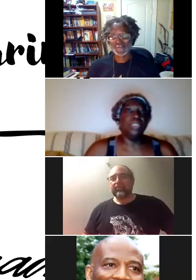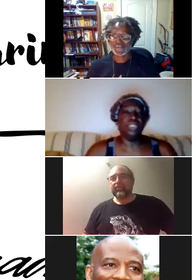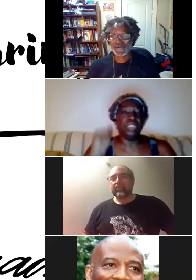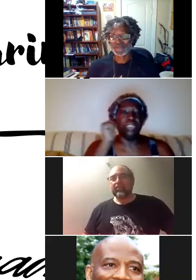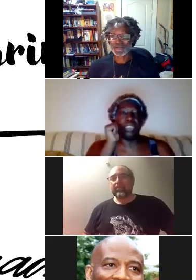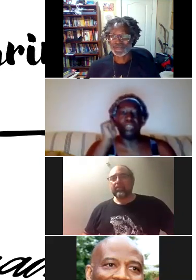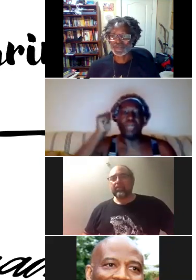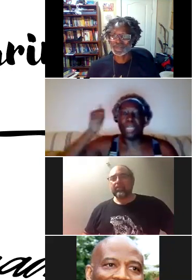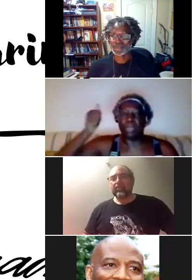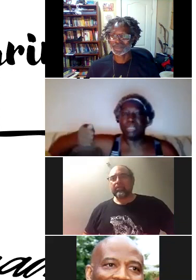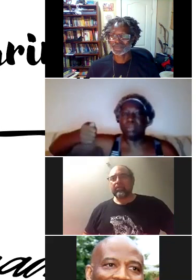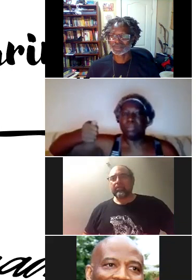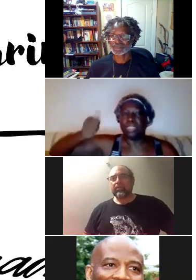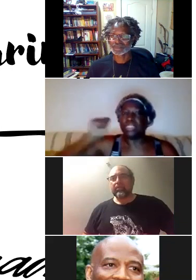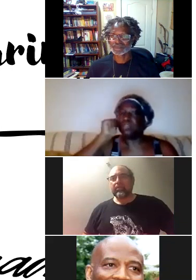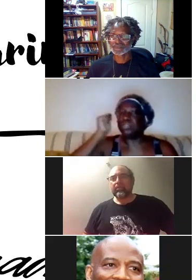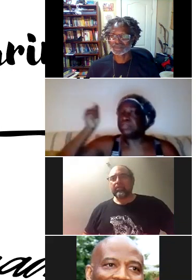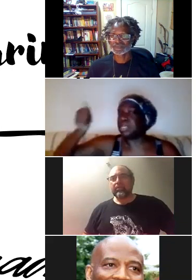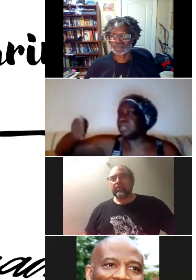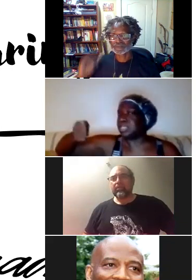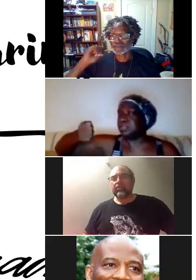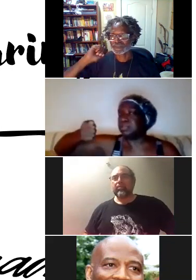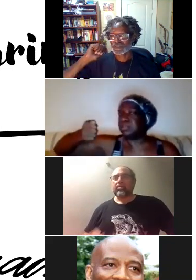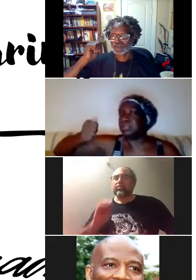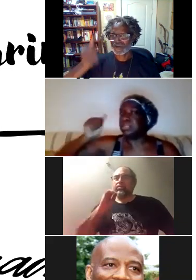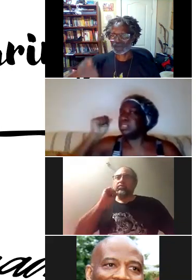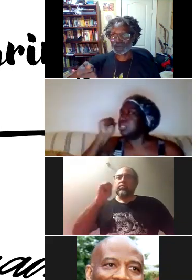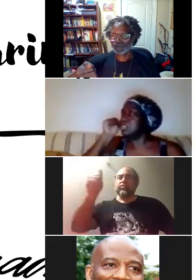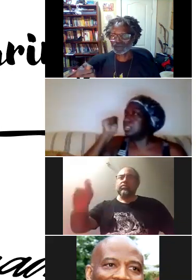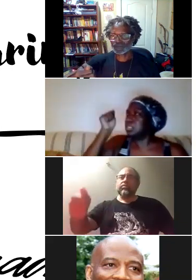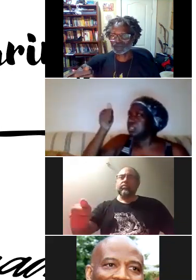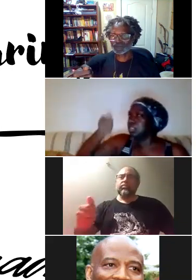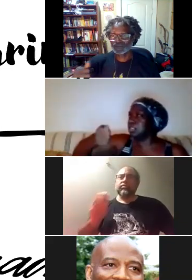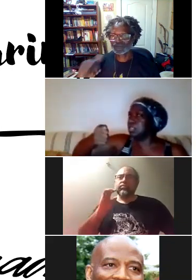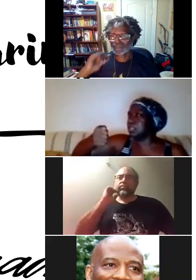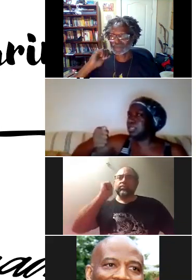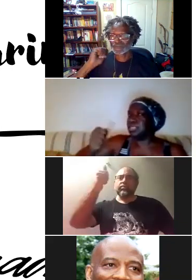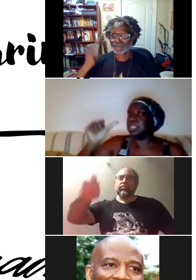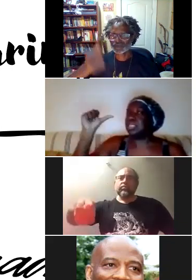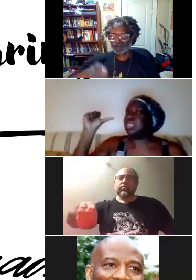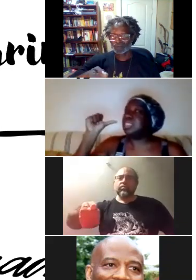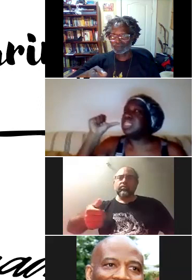um, tomorrow. Let's do tomorrow. Tomorrow.